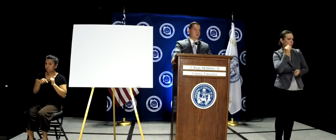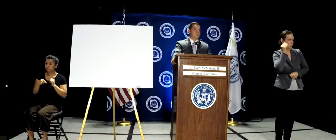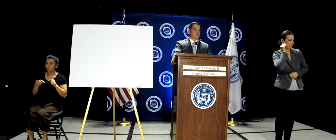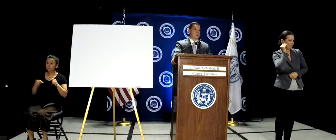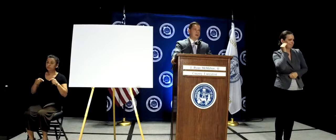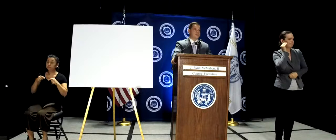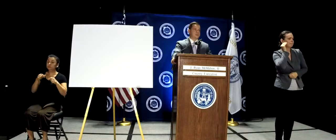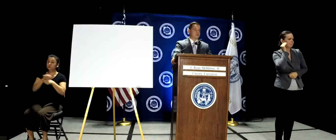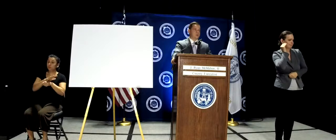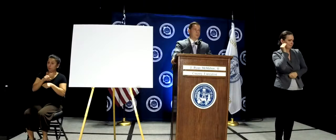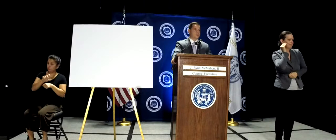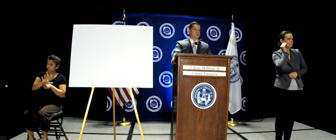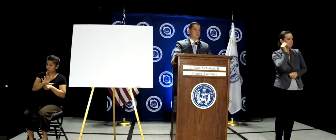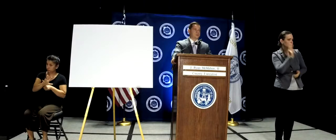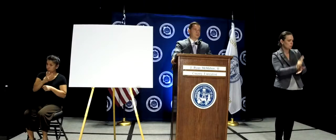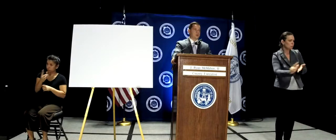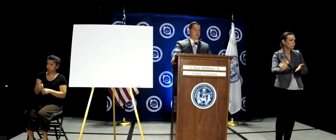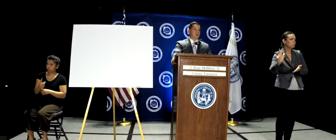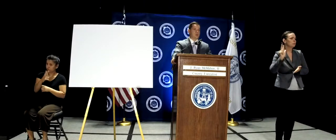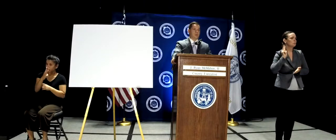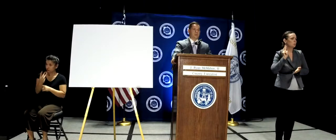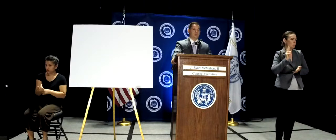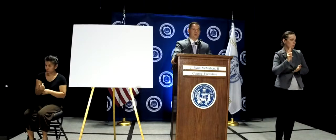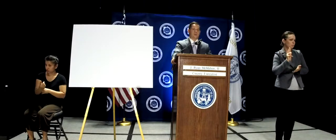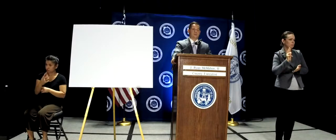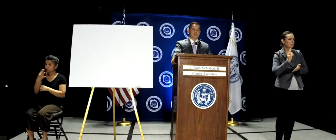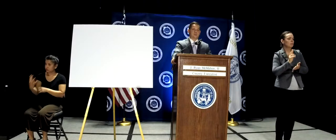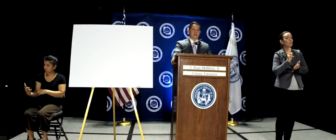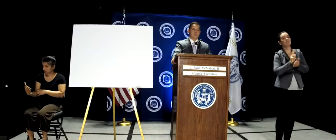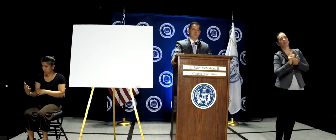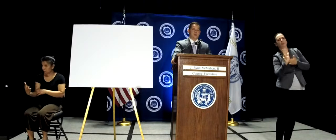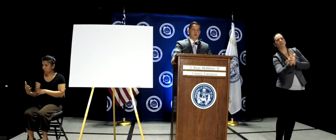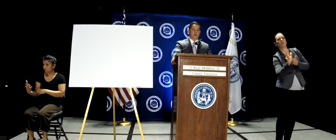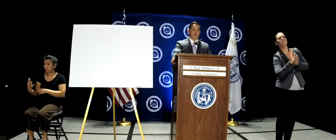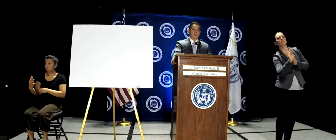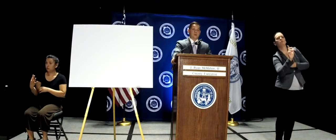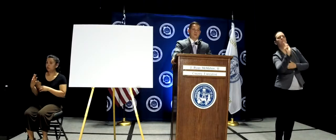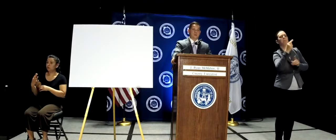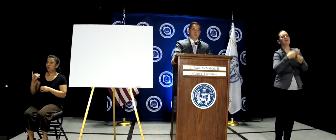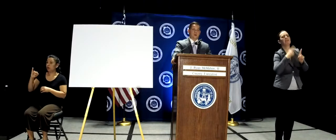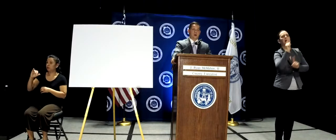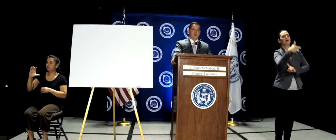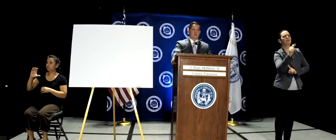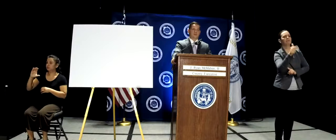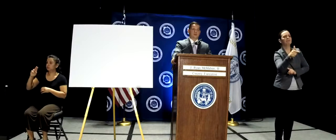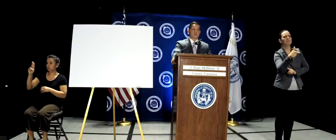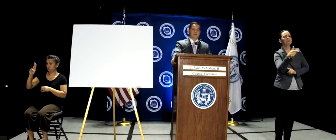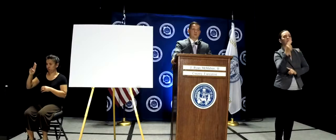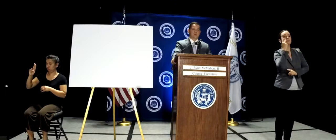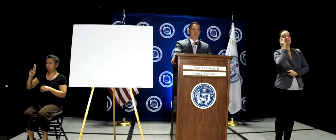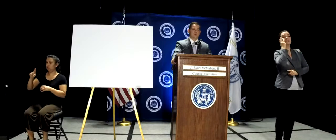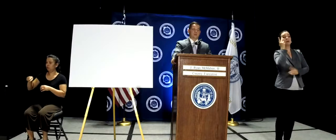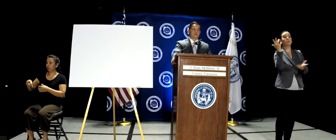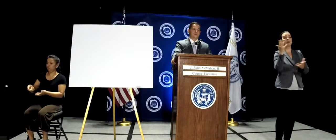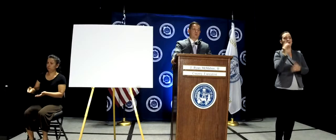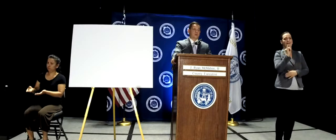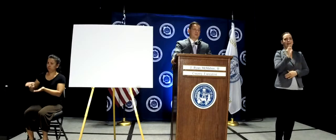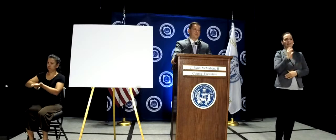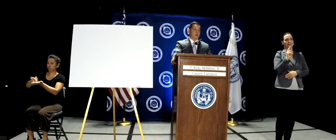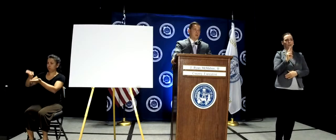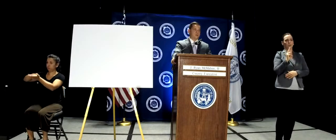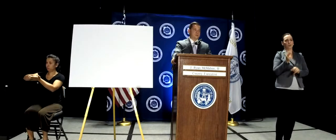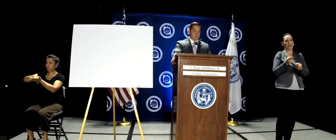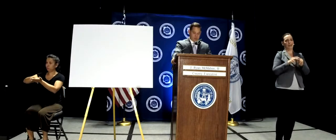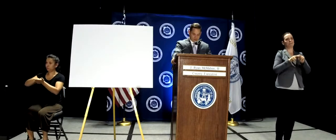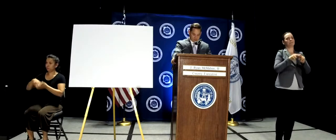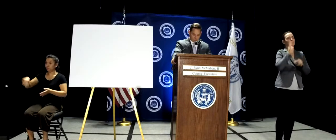we see ICU numbers trickle up a little bit. That's what's happened here. These are our residents that we can really least afford to get